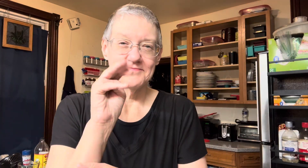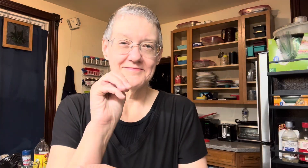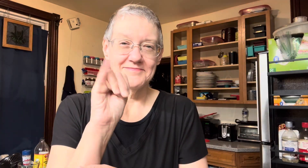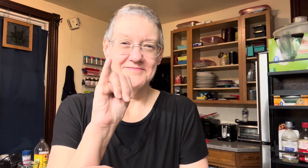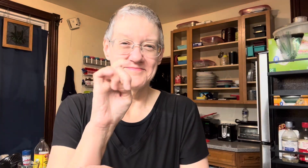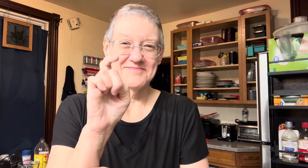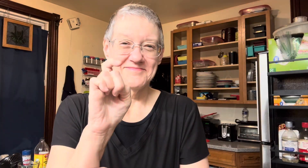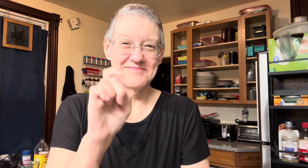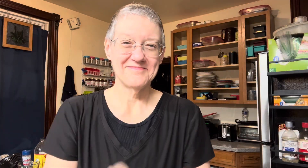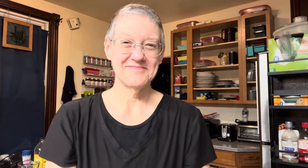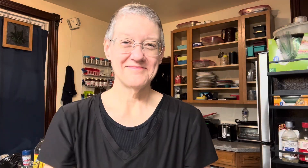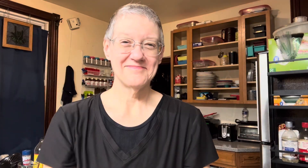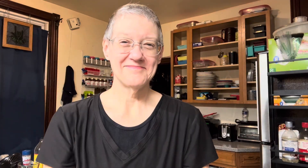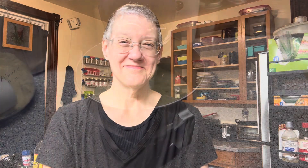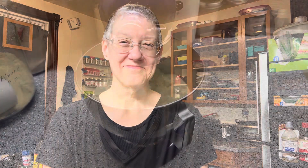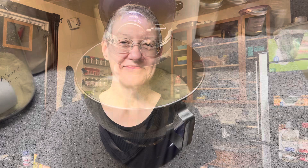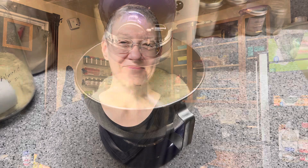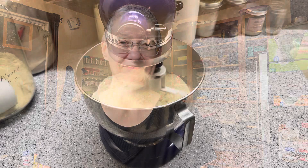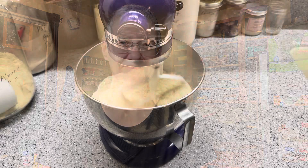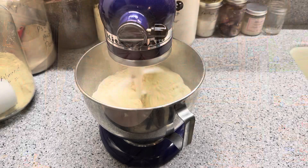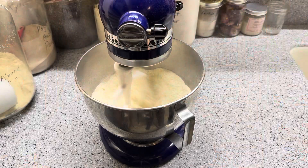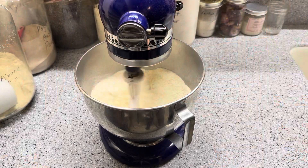Now you want to mix it all together.